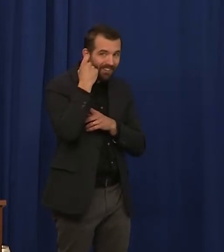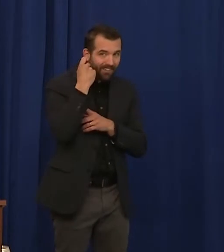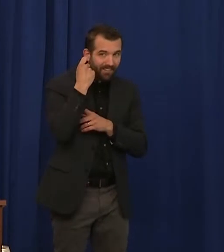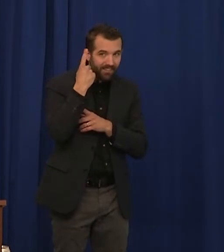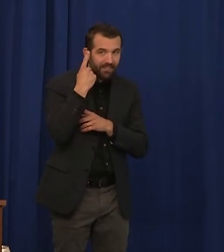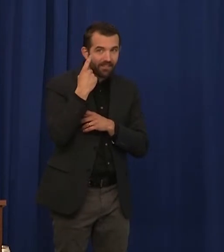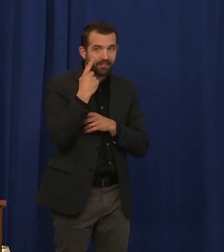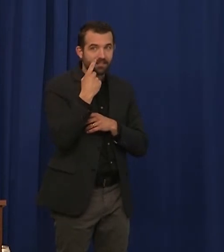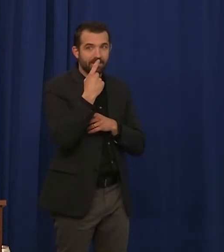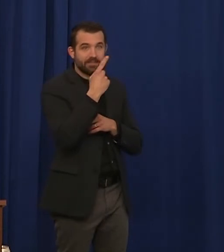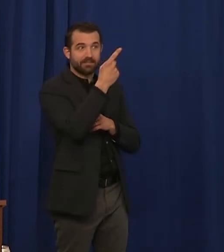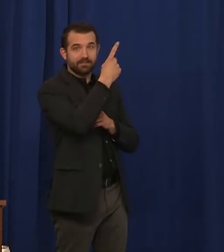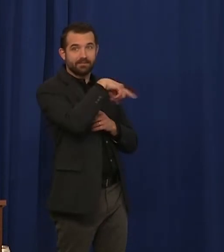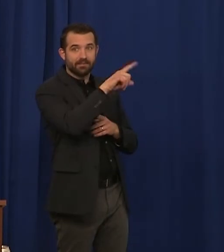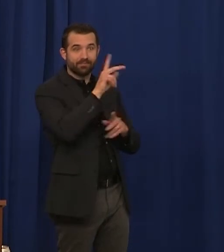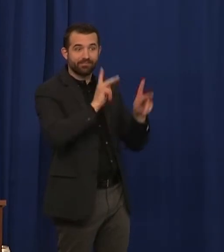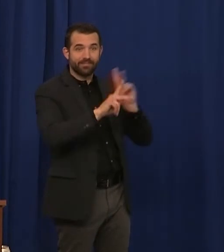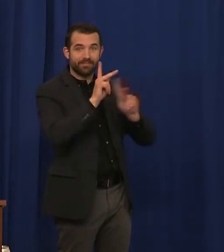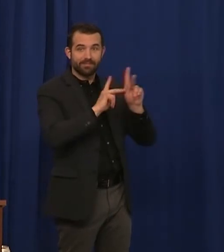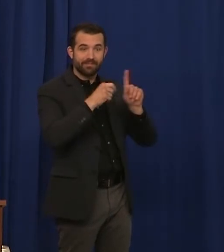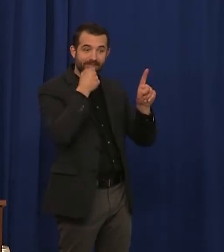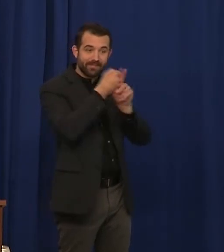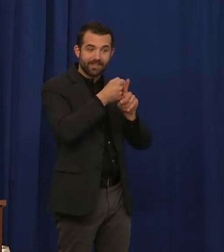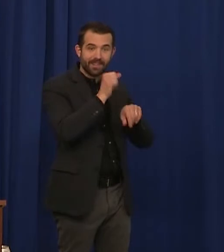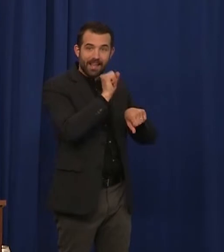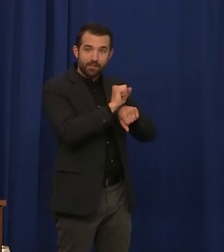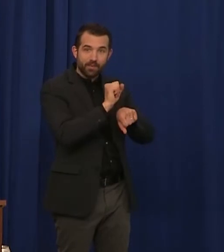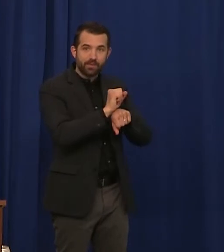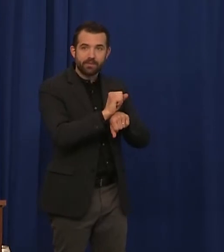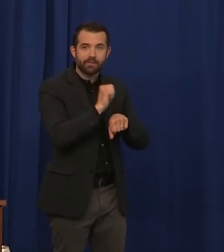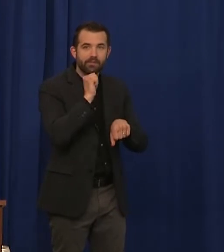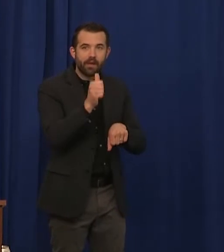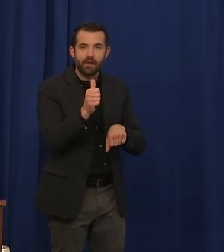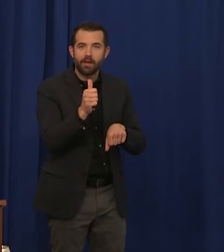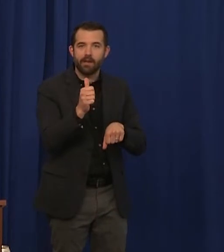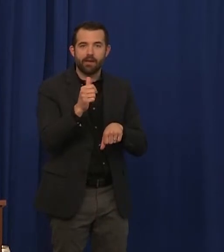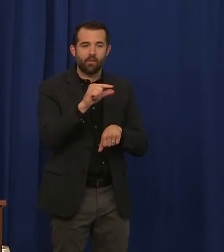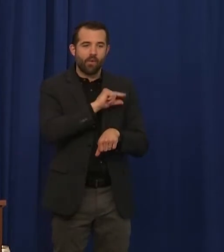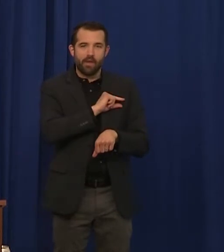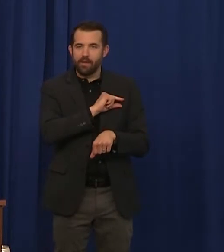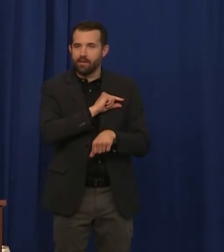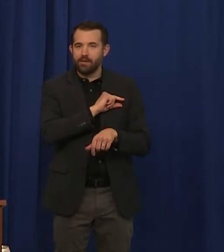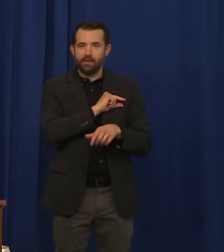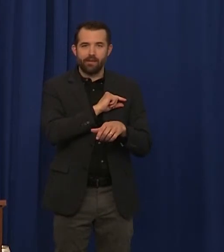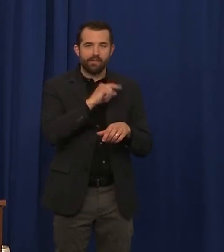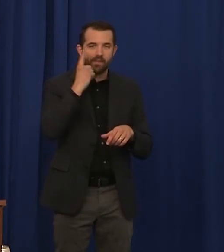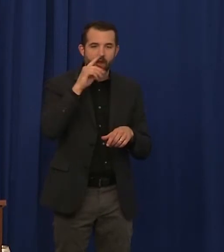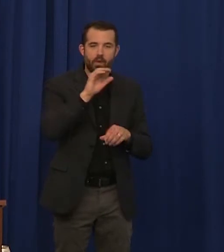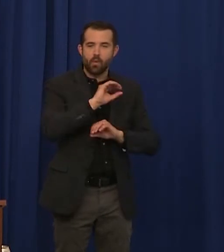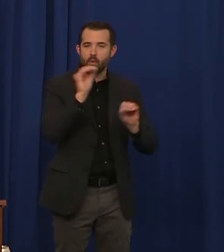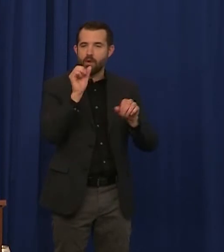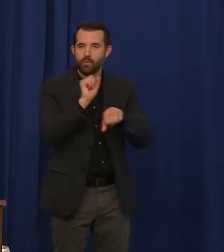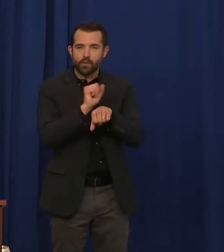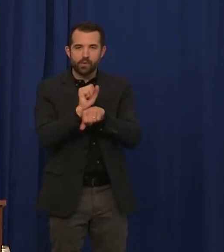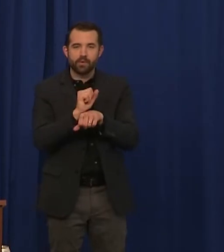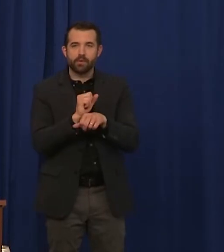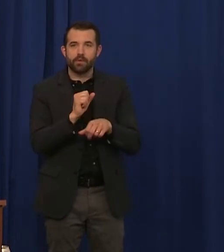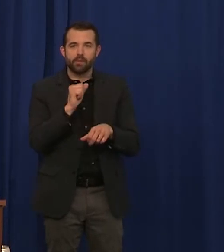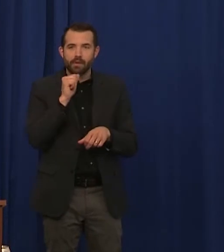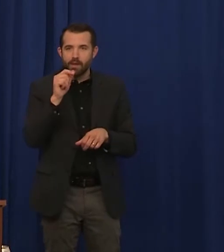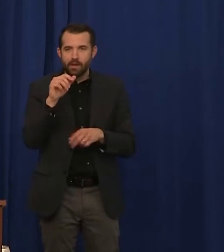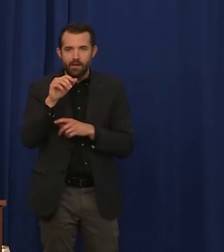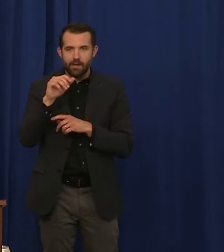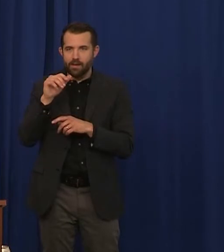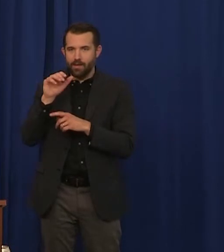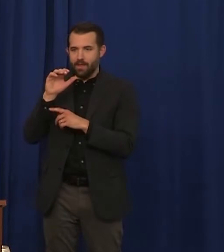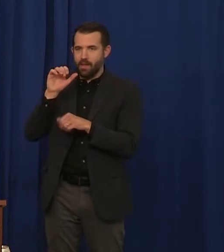covered by unemployment insurance. Unemployment insurance, but the new programs